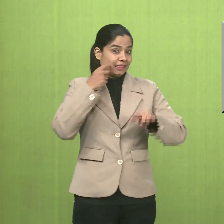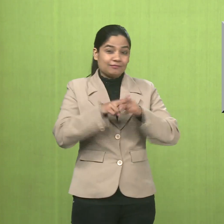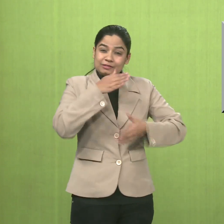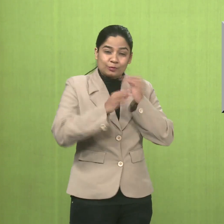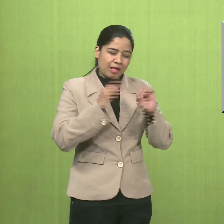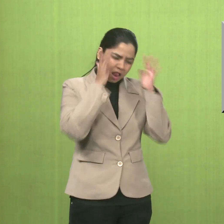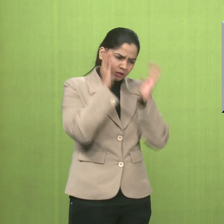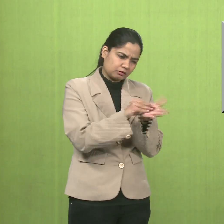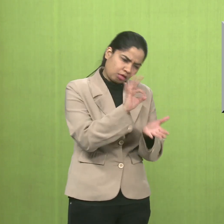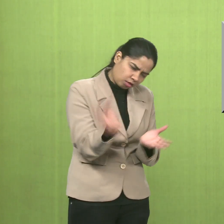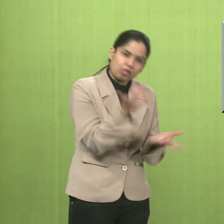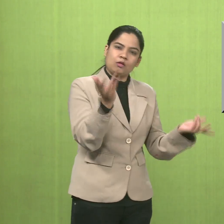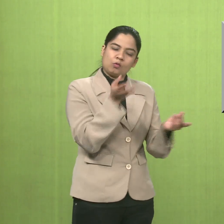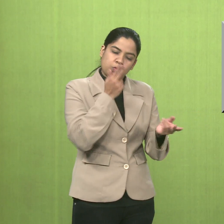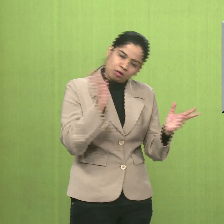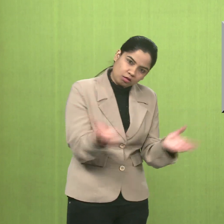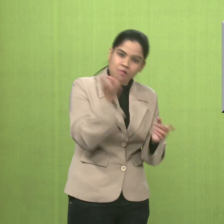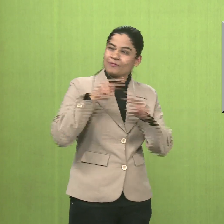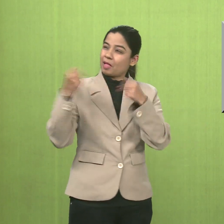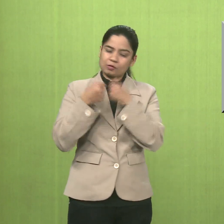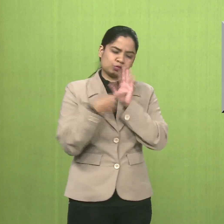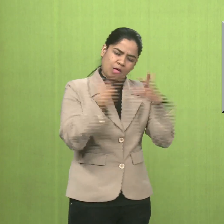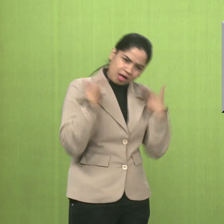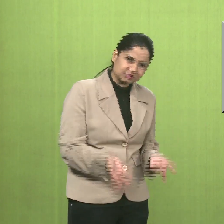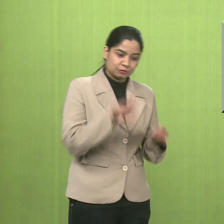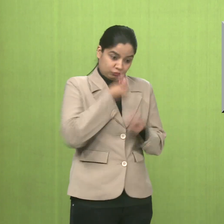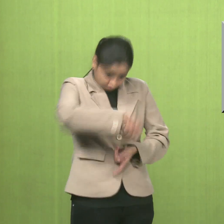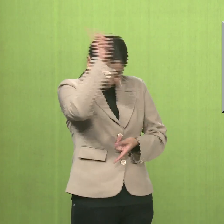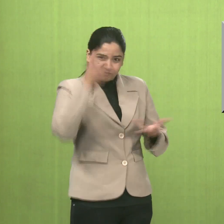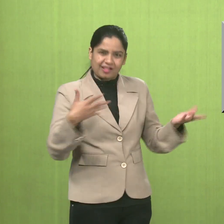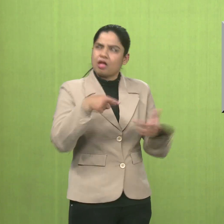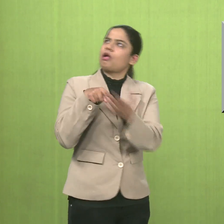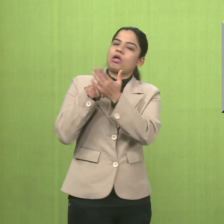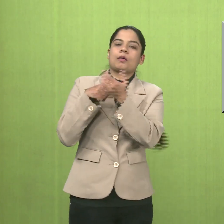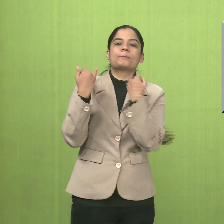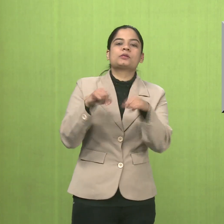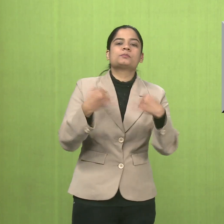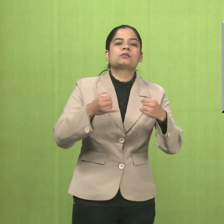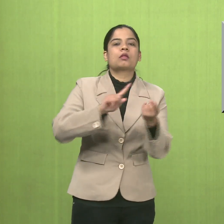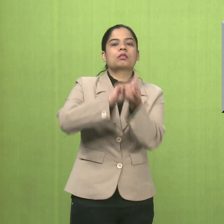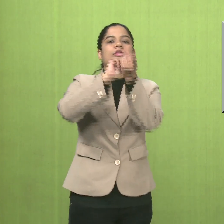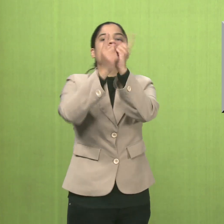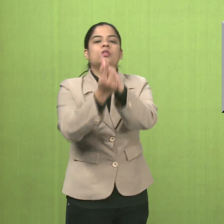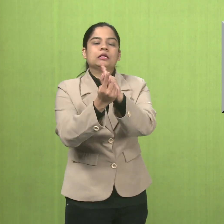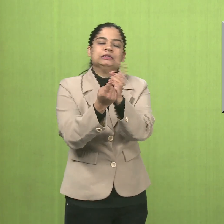wrong behavior, that's a criminal behavior, rather than letting them be on their own, which leads to